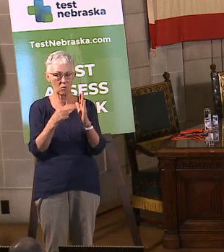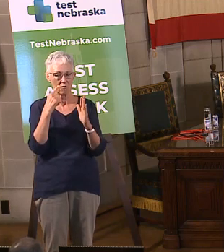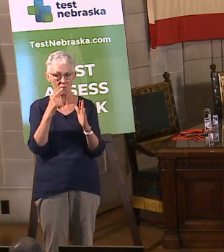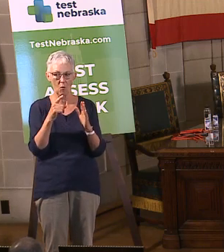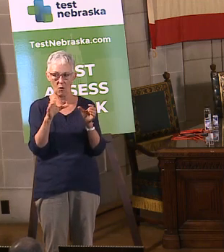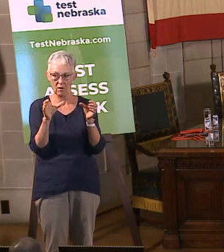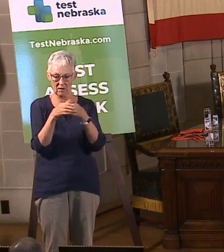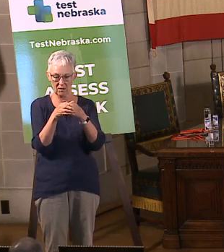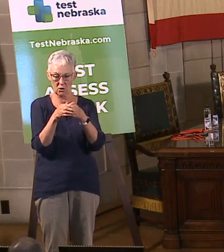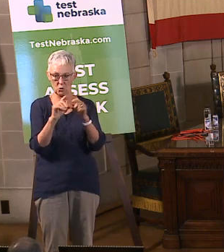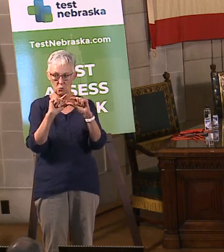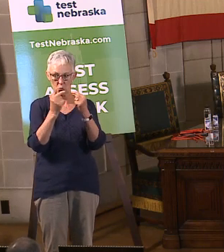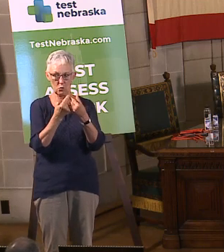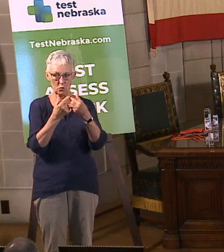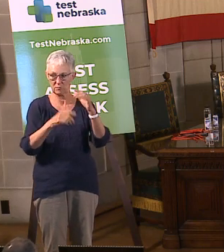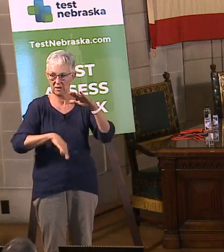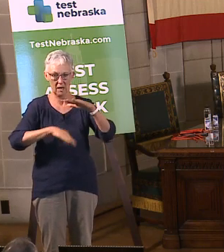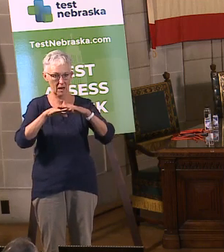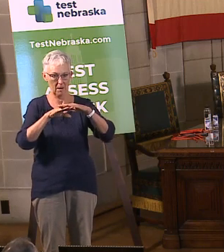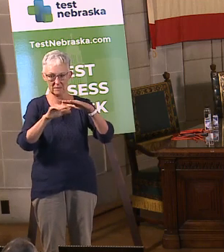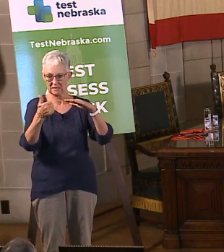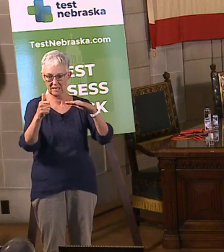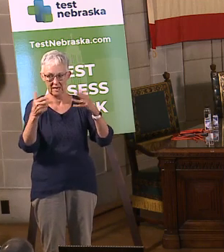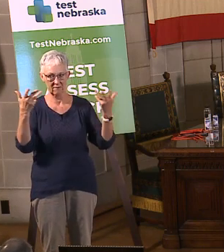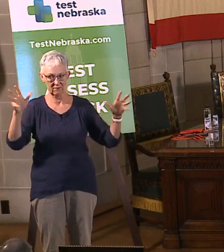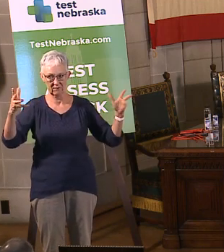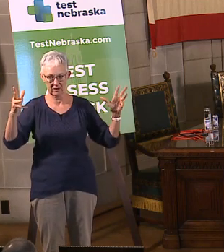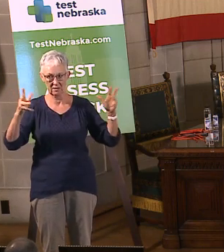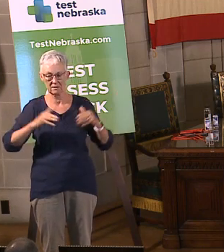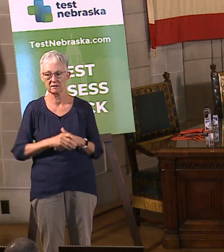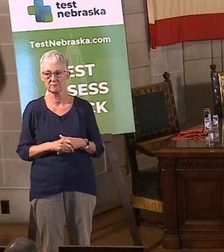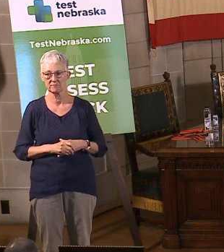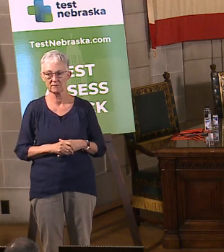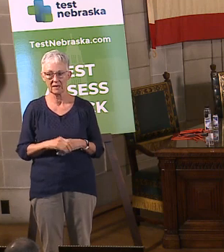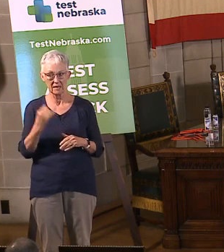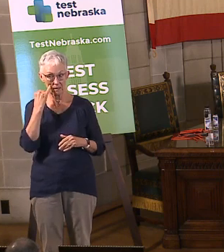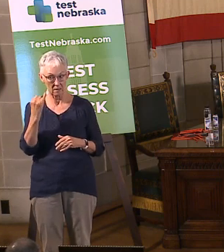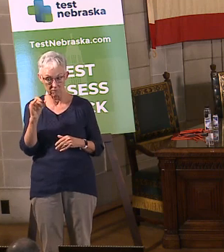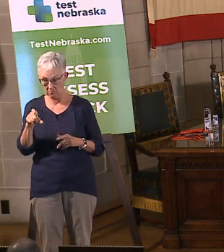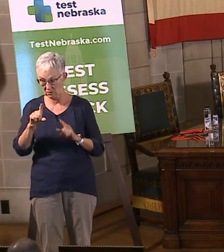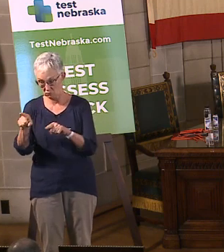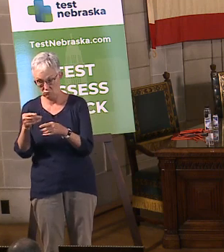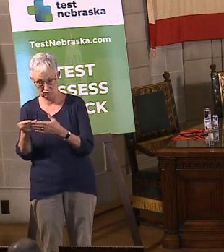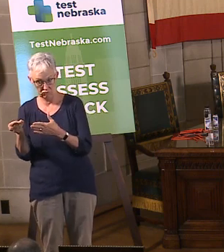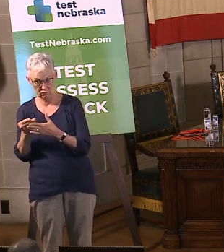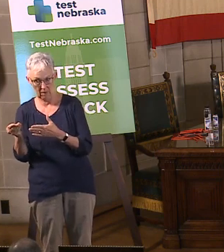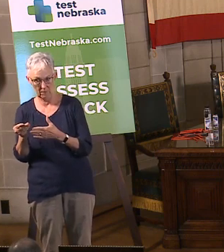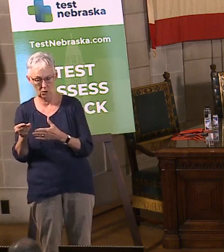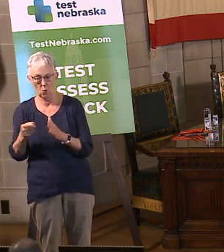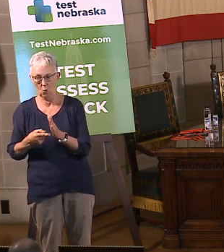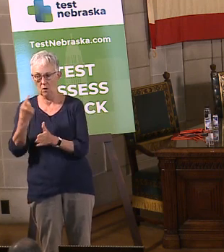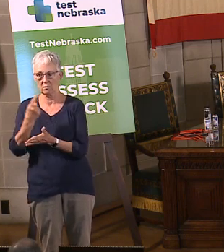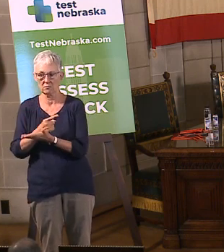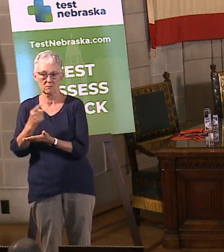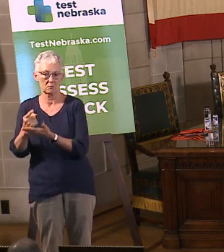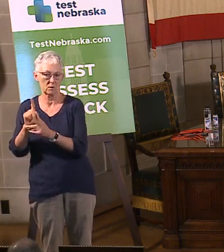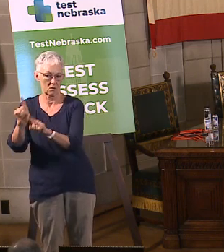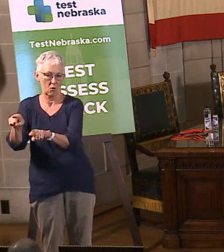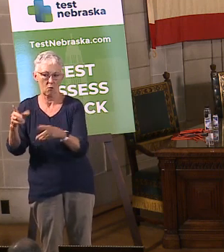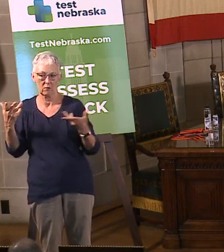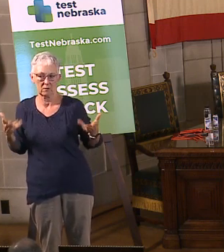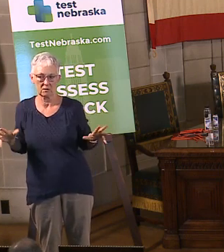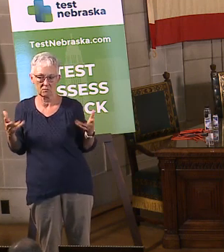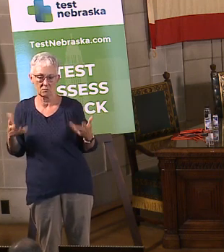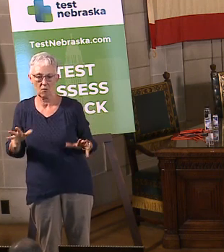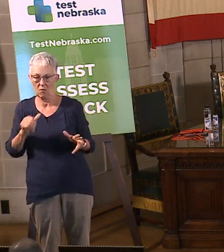people. 3, shop, but only shop once a week, and shop by yourself. Don't take the entire family. Be efficient. Get in and get